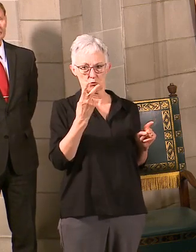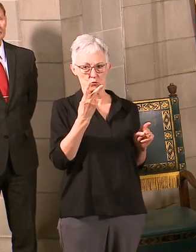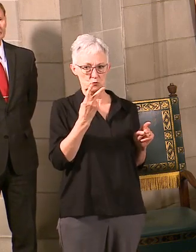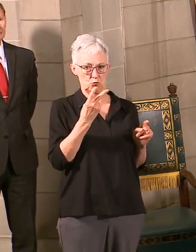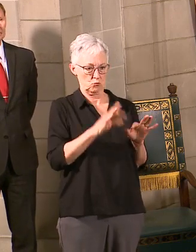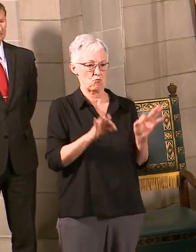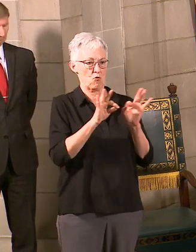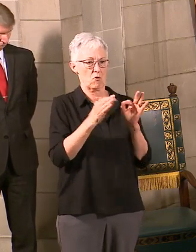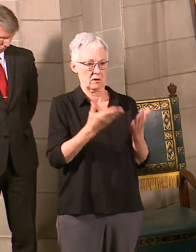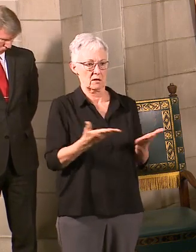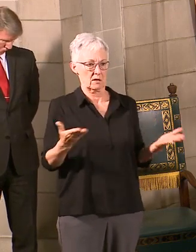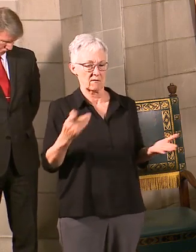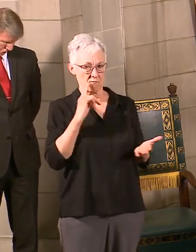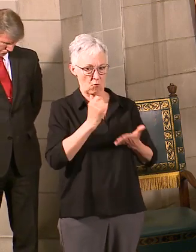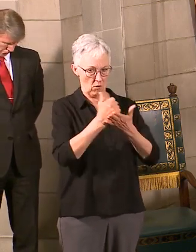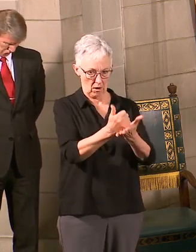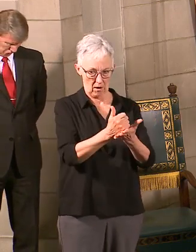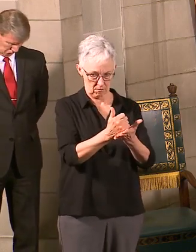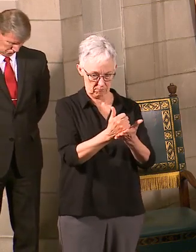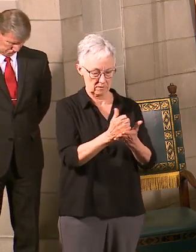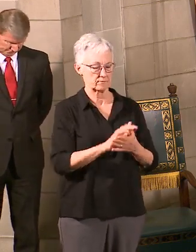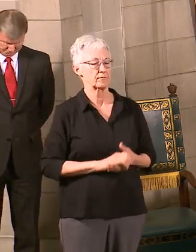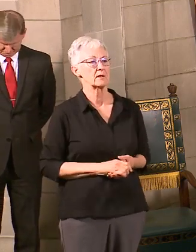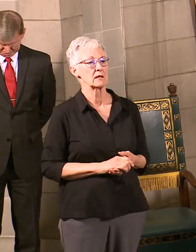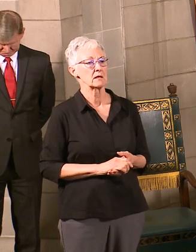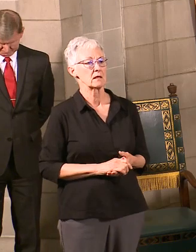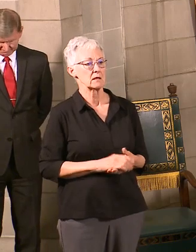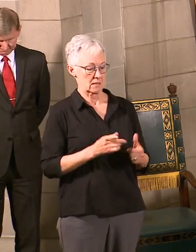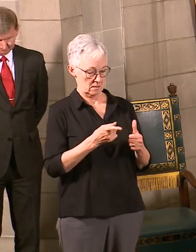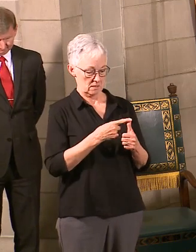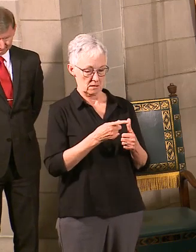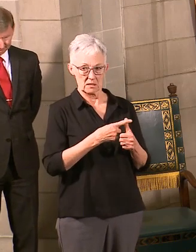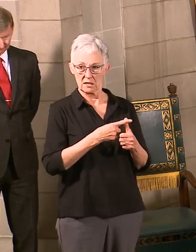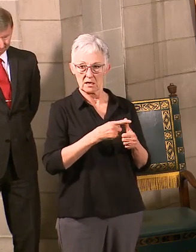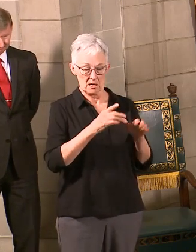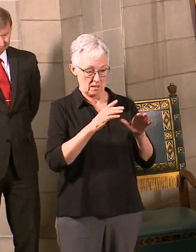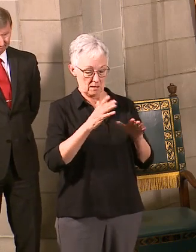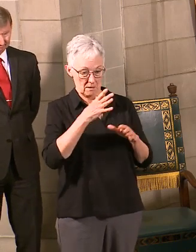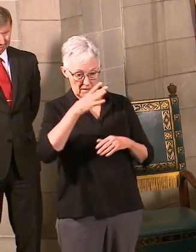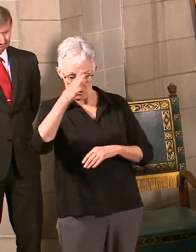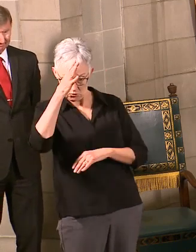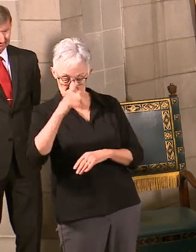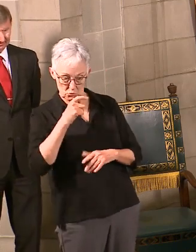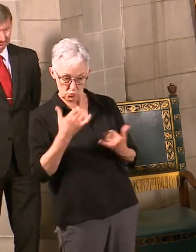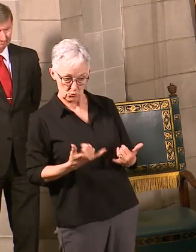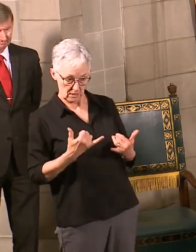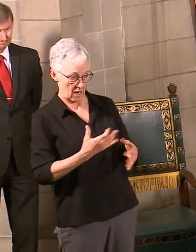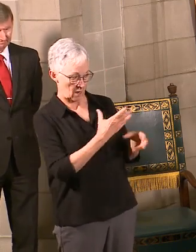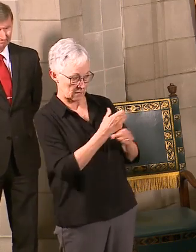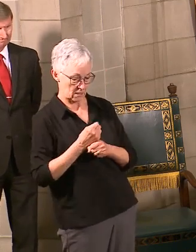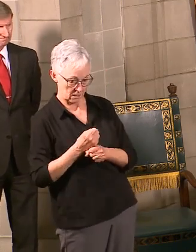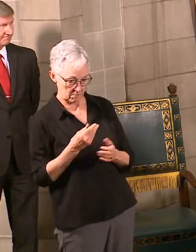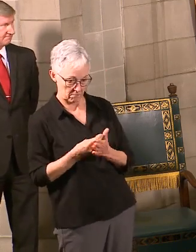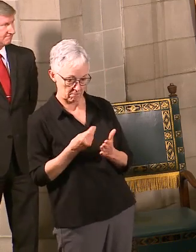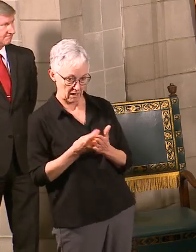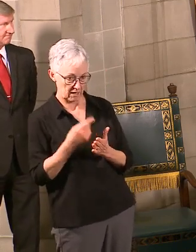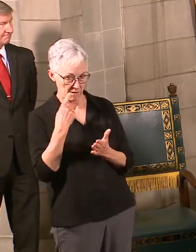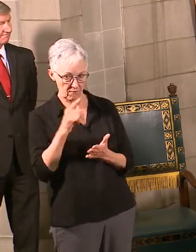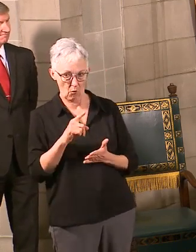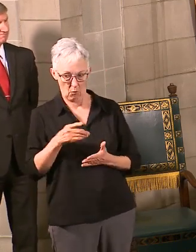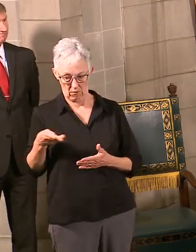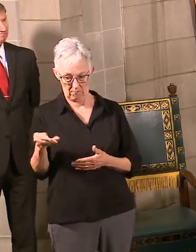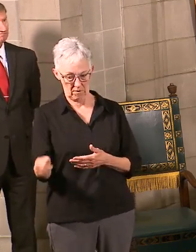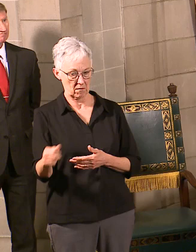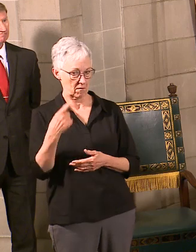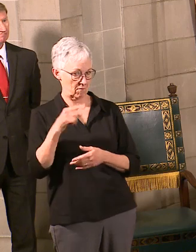First, starting today, families currently receiving child care subsidy who may be experiencing a child care closure will have the option